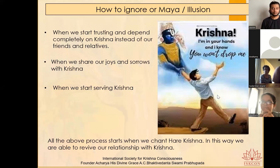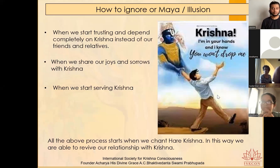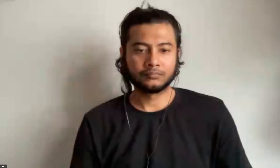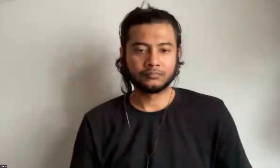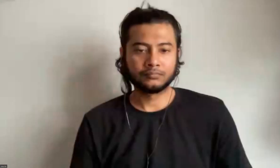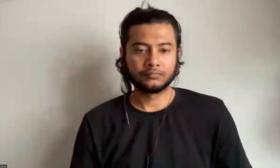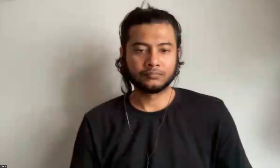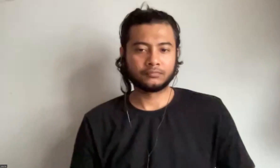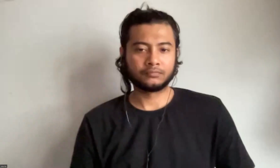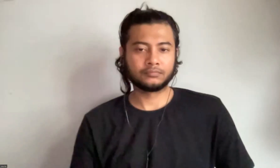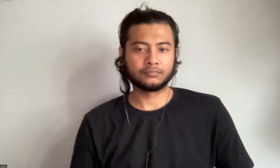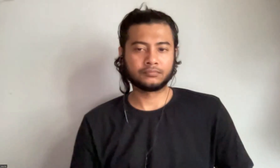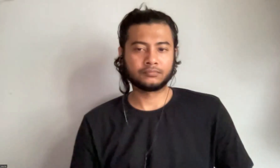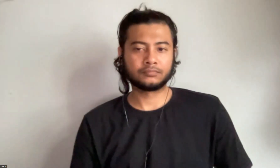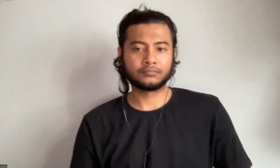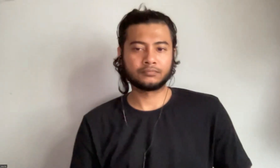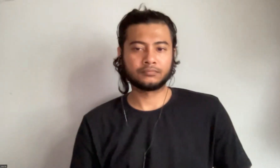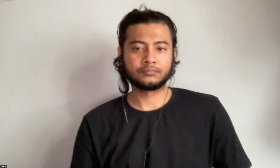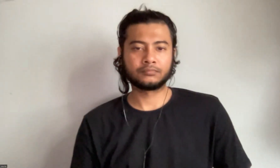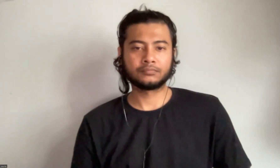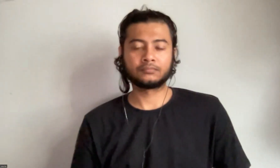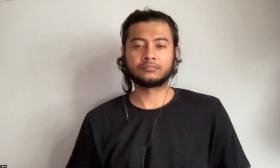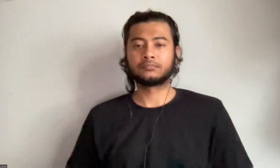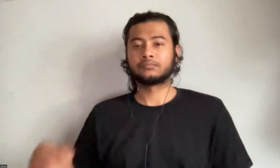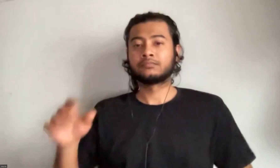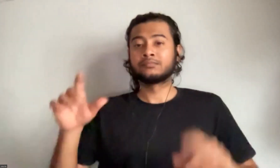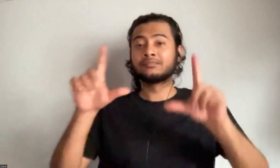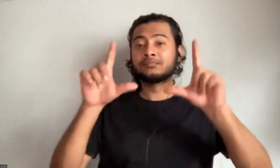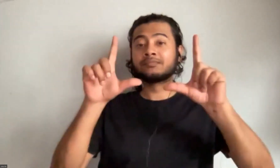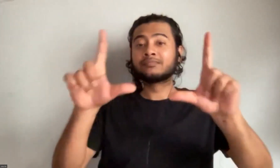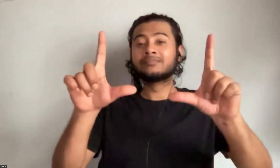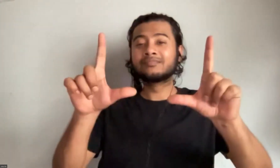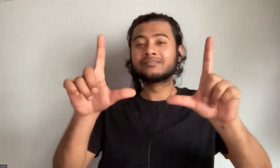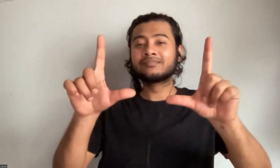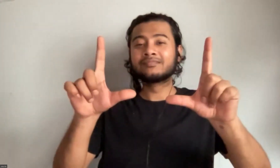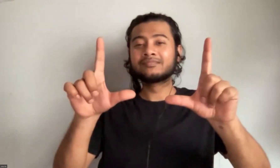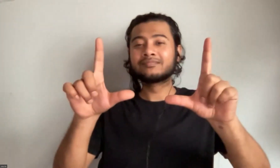So the picture on the slide says that, oh Krishna, I know you're holding my hand